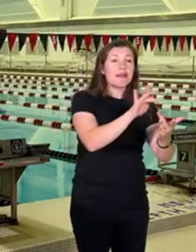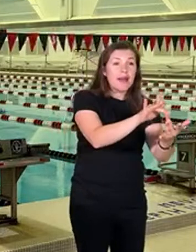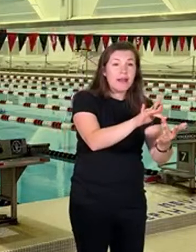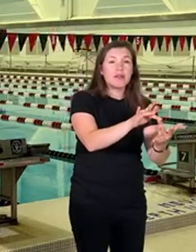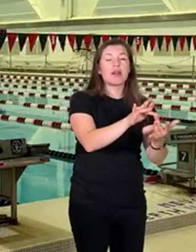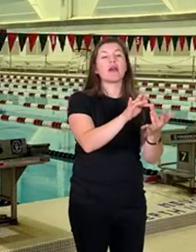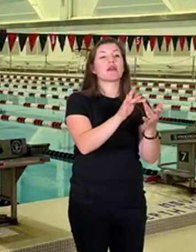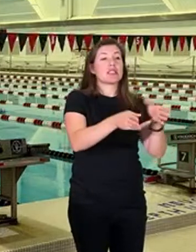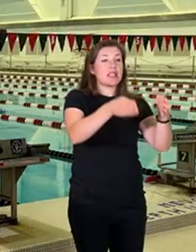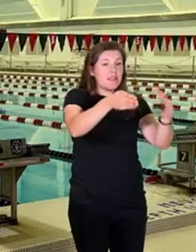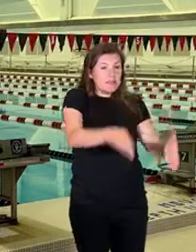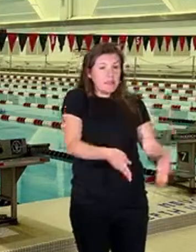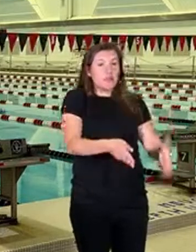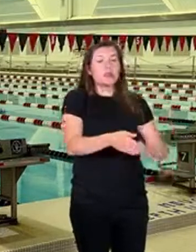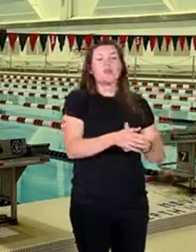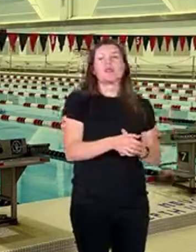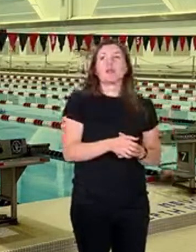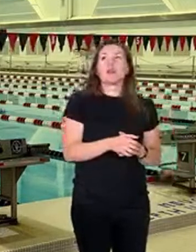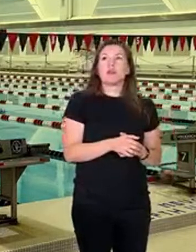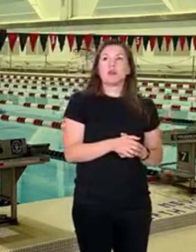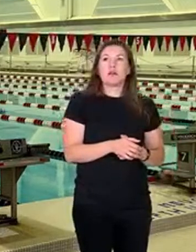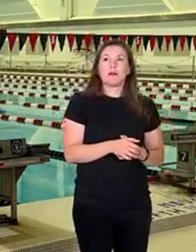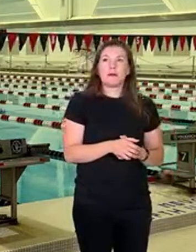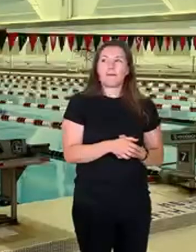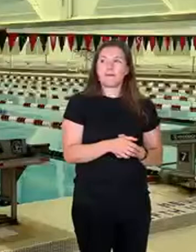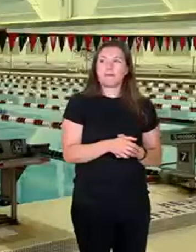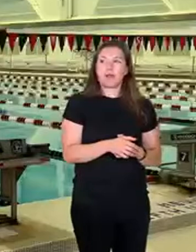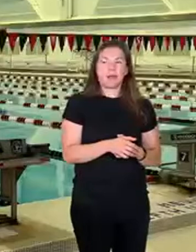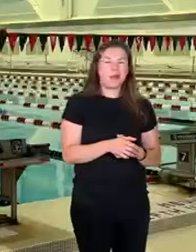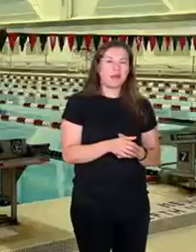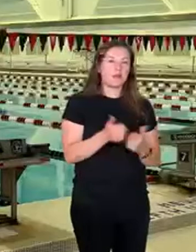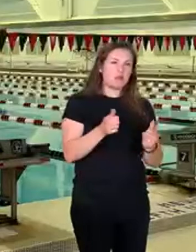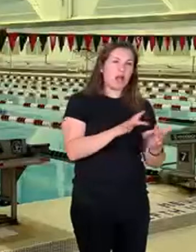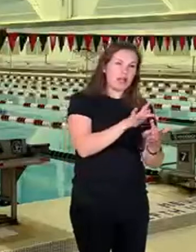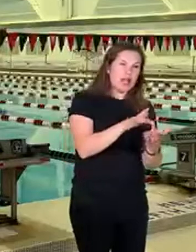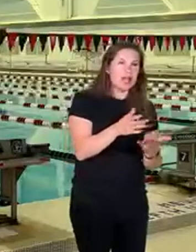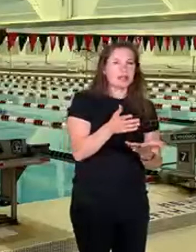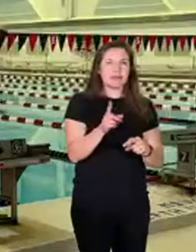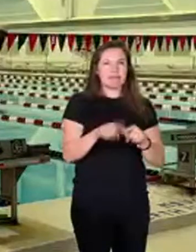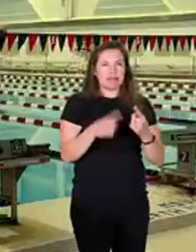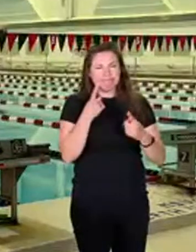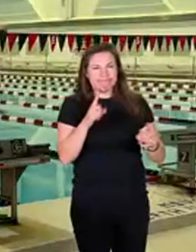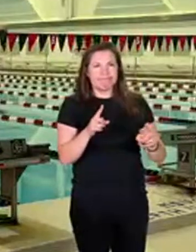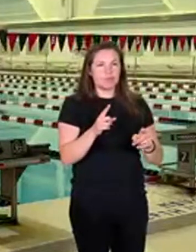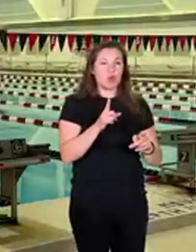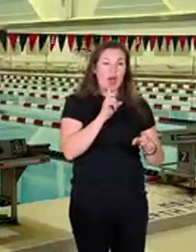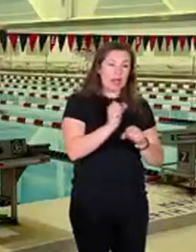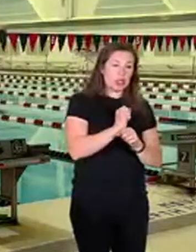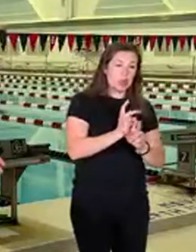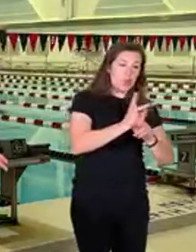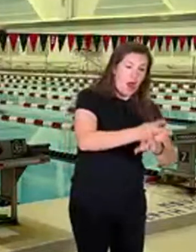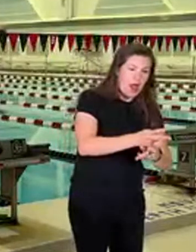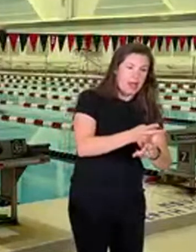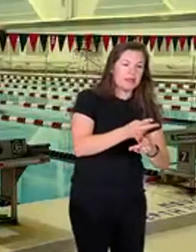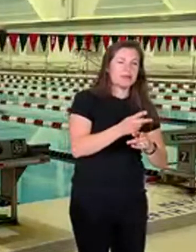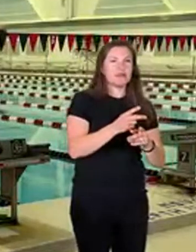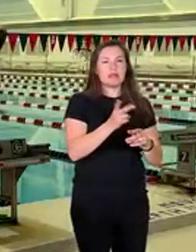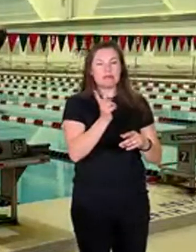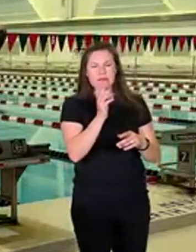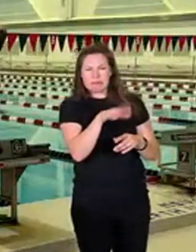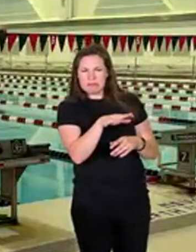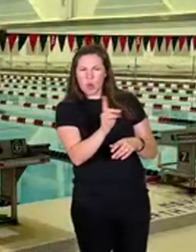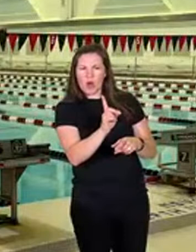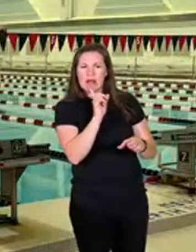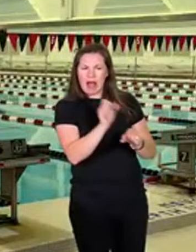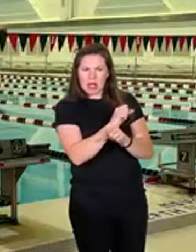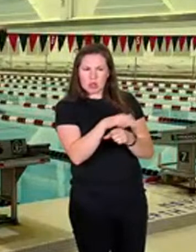touch with the individuals, not with all success. It sounds like you have to try to actually rent it to find out more about the actual